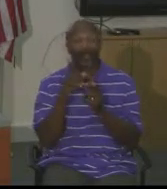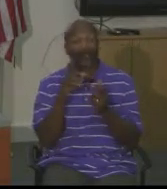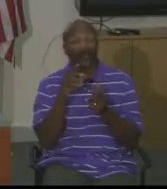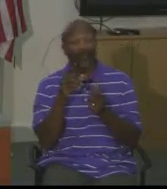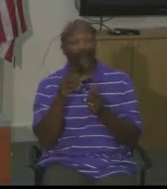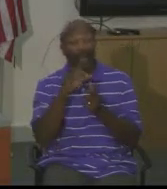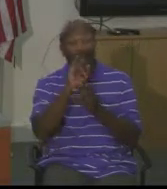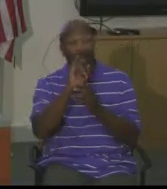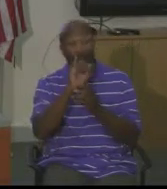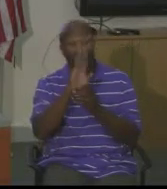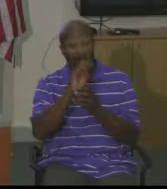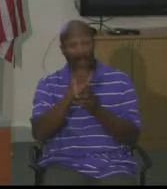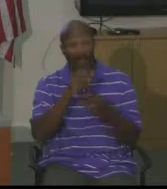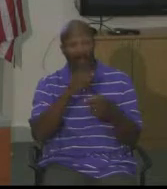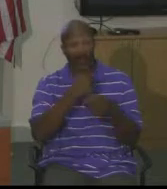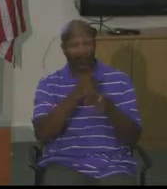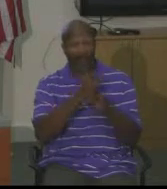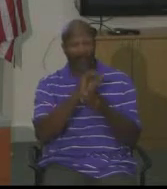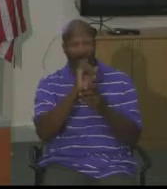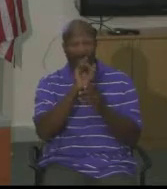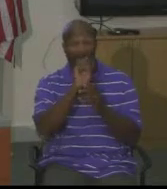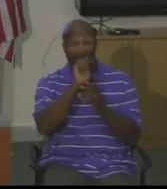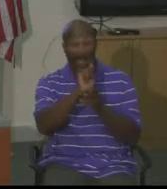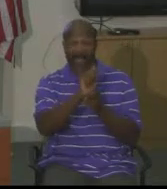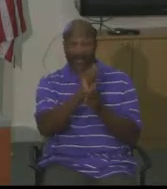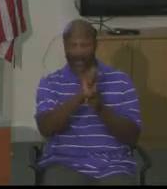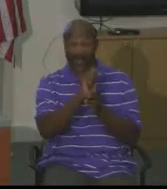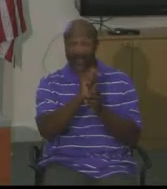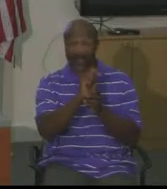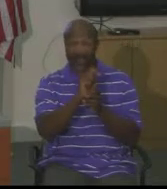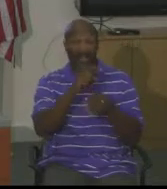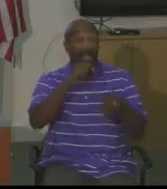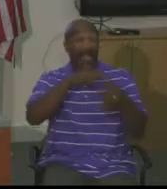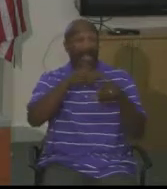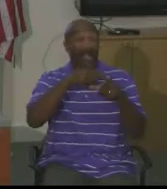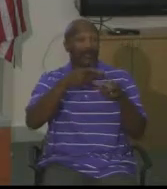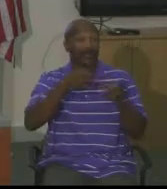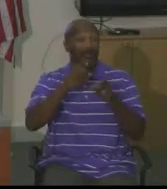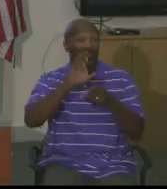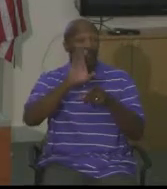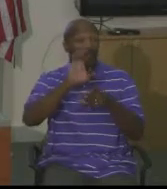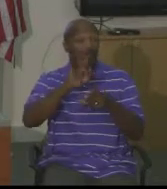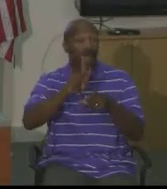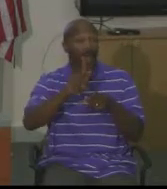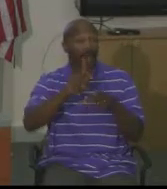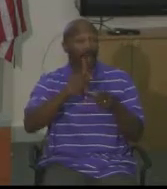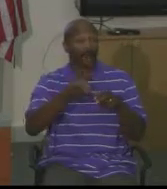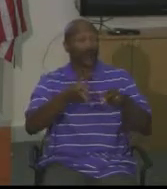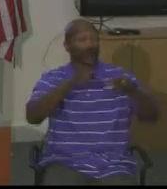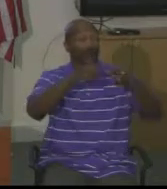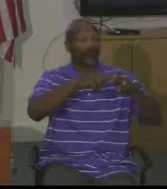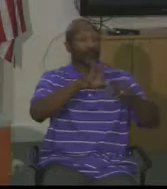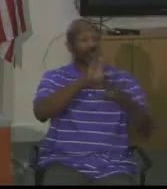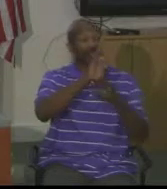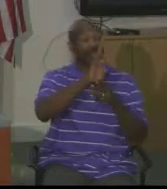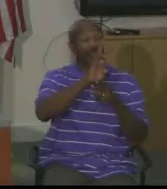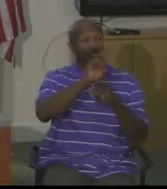When IBM made the AT, they increased the clock rate to 6 megahertz.